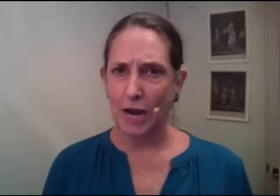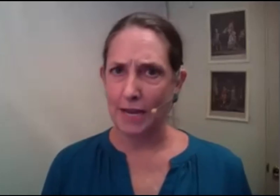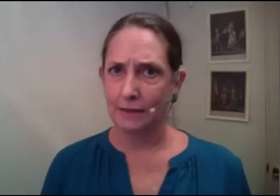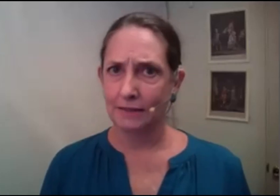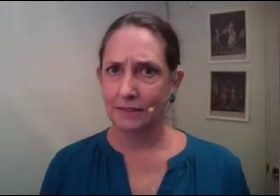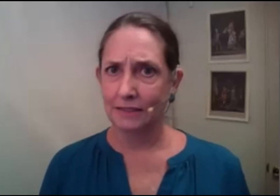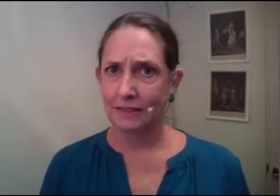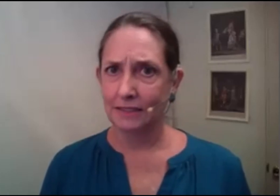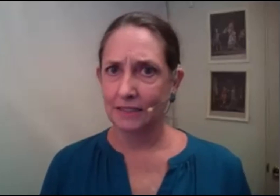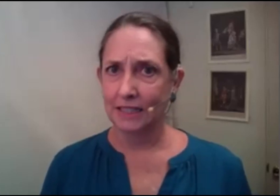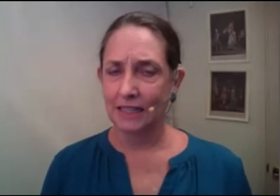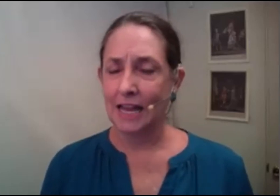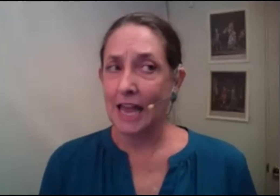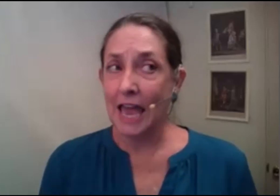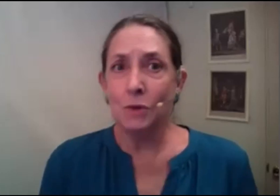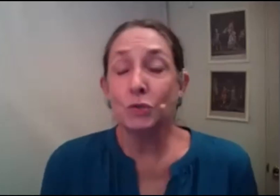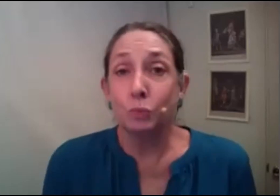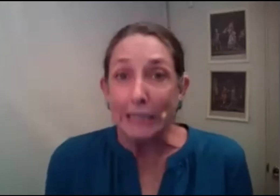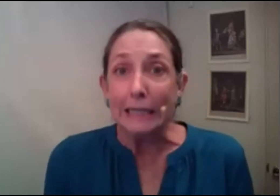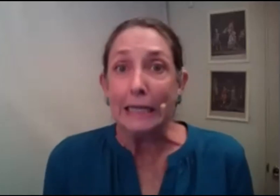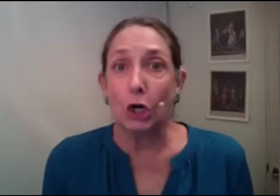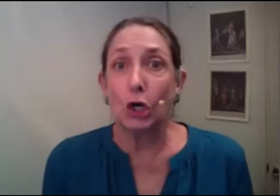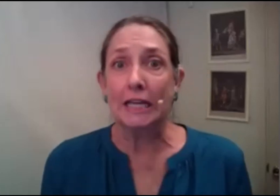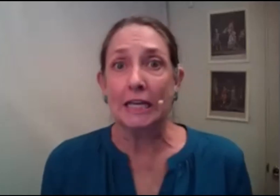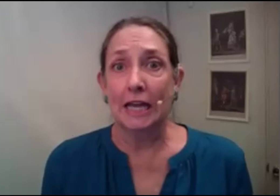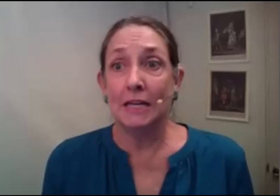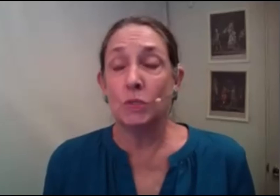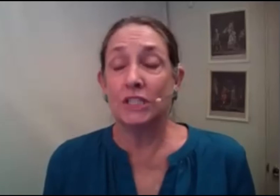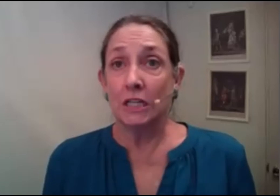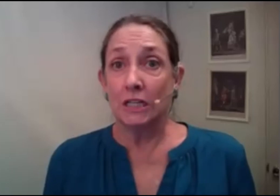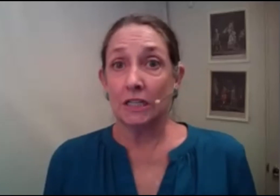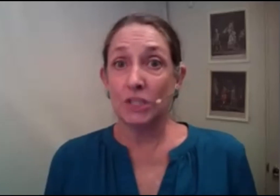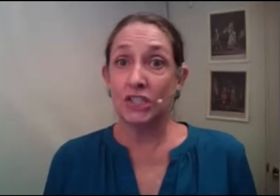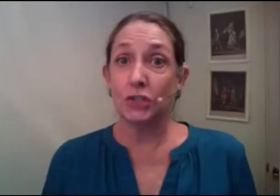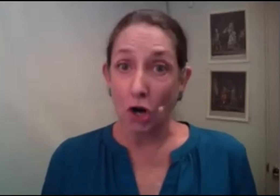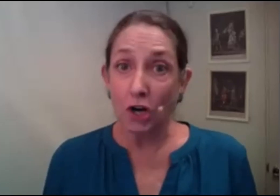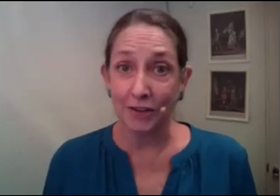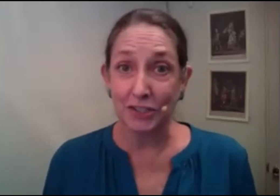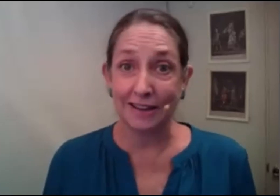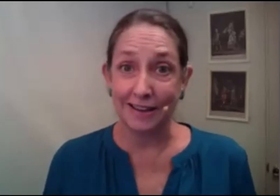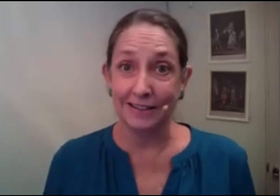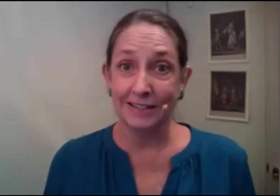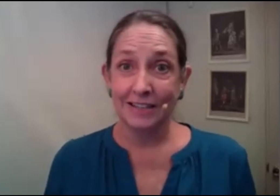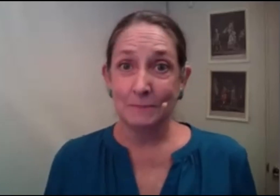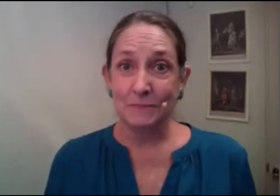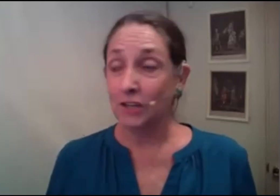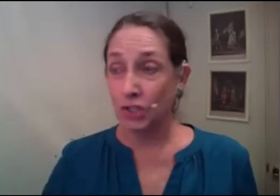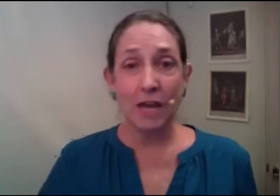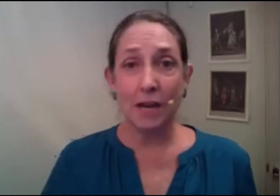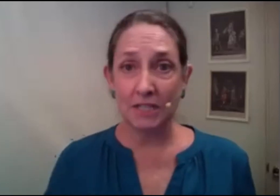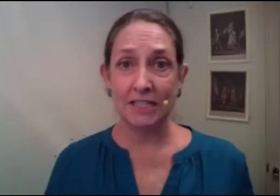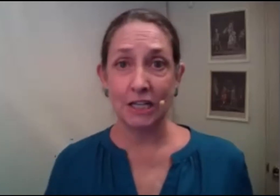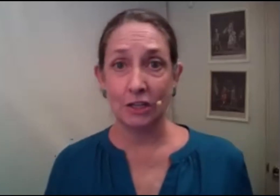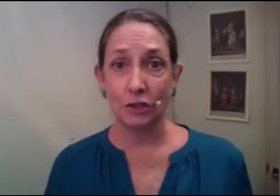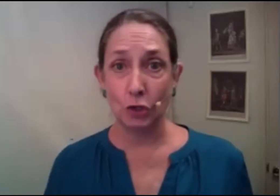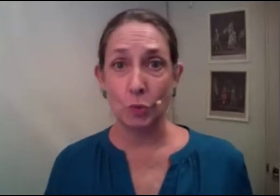doorbell rang. And it was really early. I mean, it was still dark outside. And Jim got